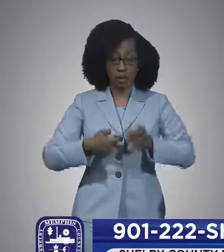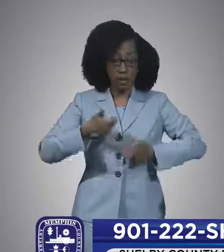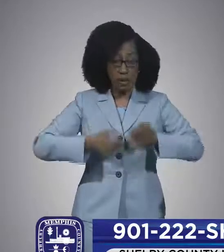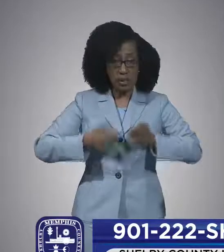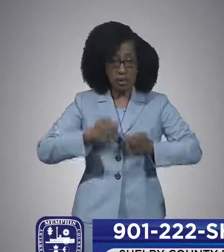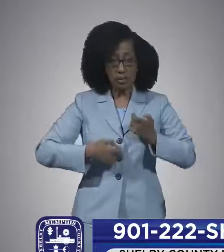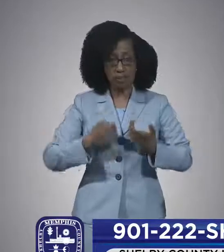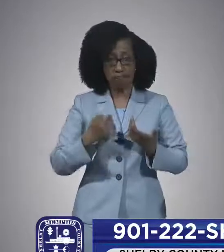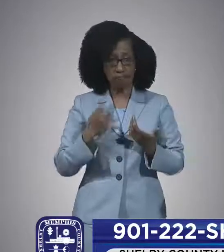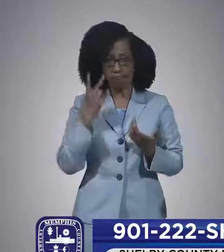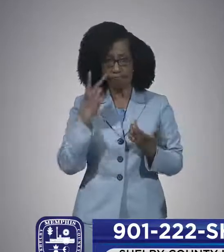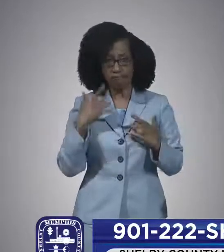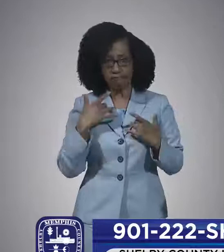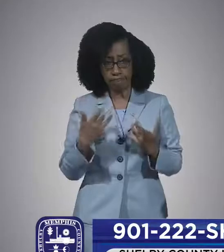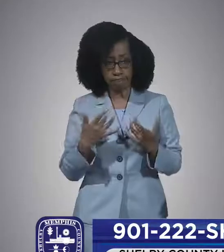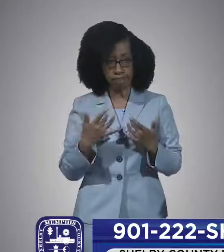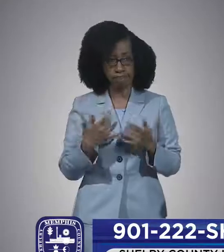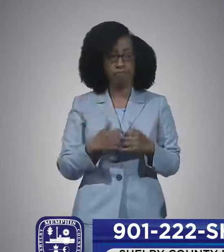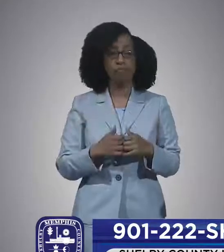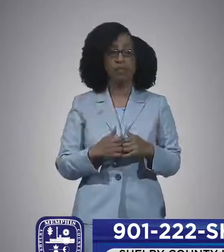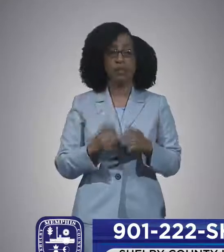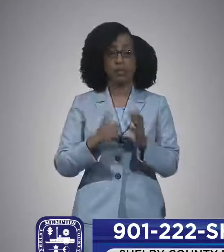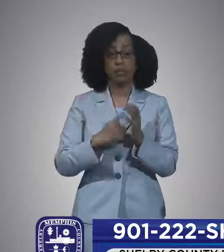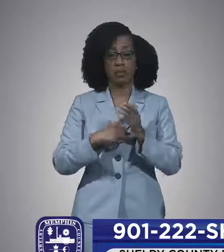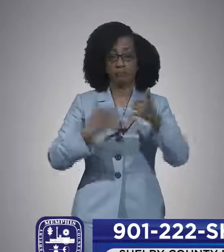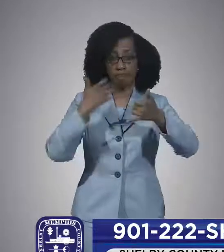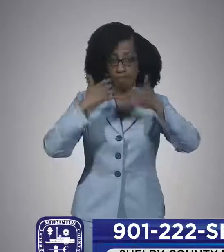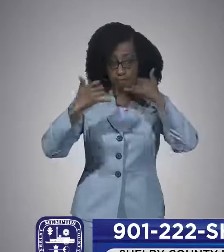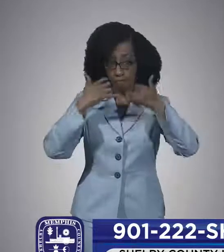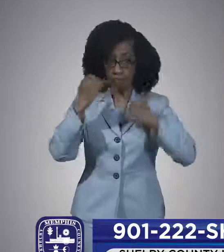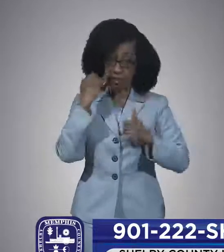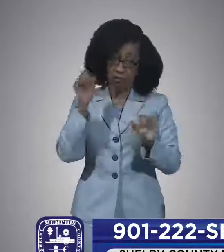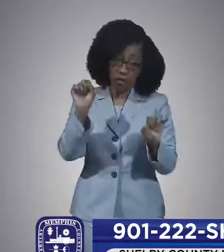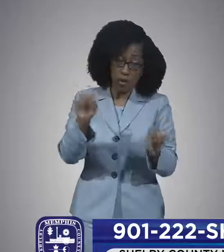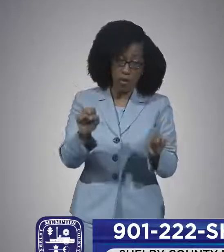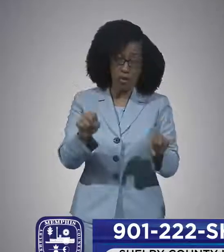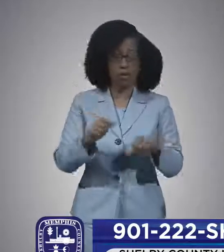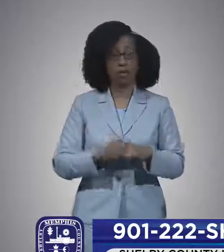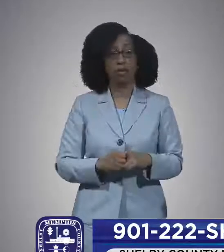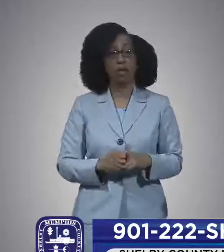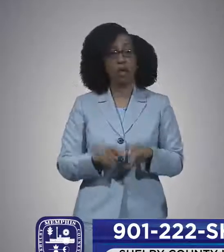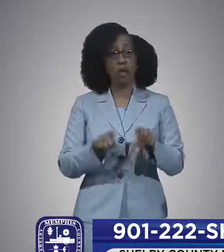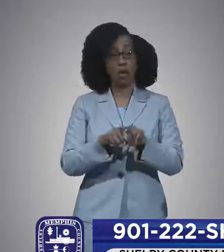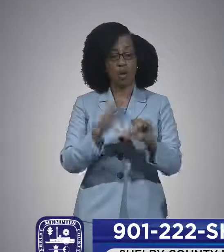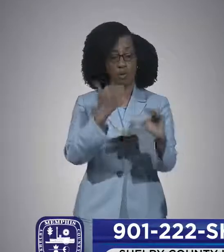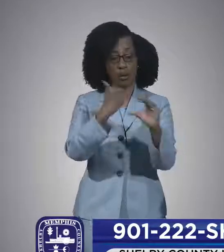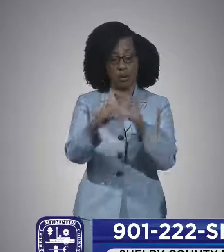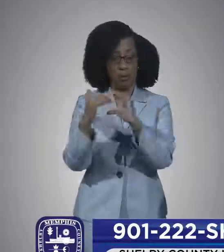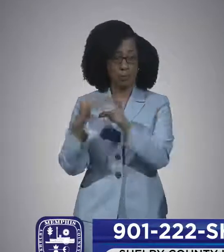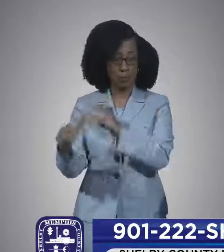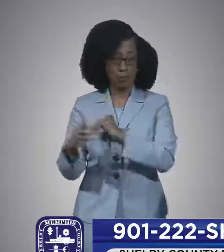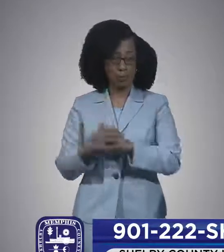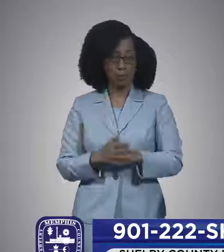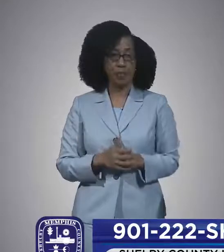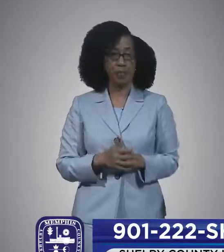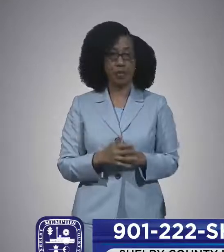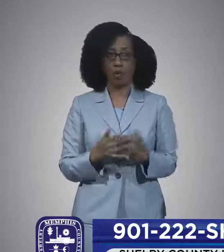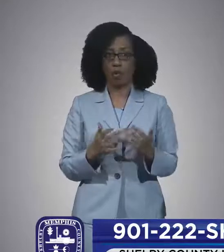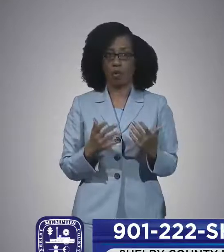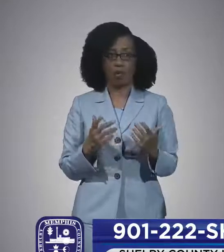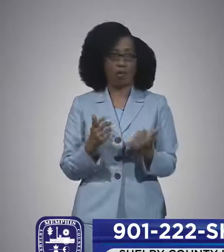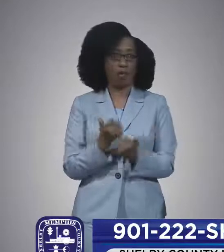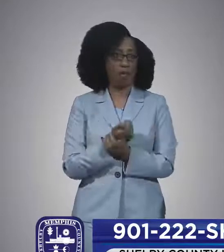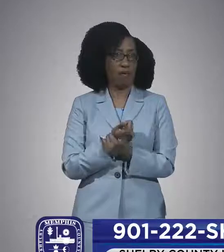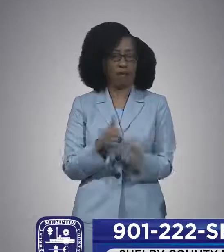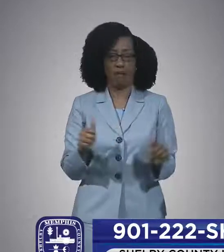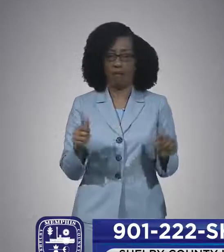contacts. Sometimes we are cold calling them if we can get in touch with them. And of course, we're emailing. And so we're employing every method